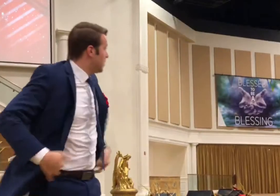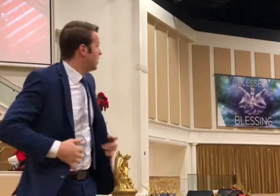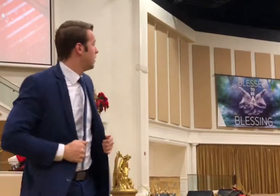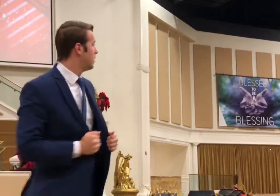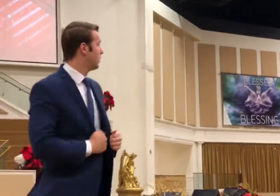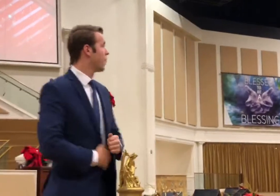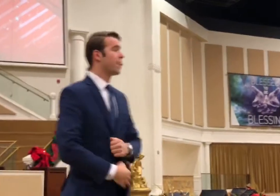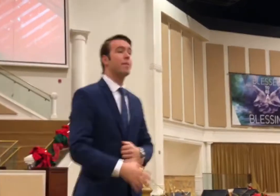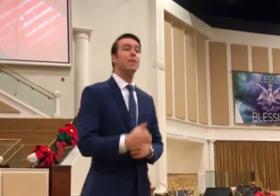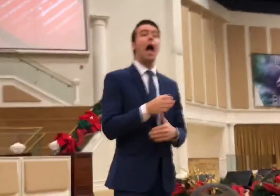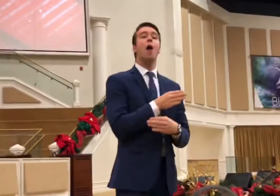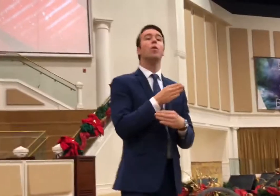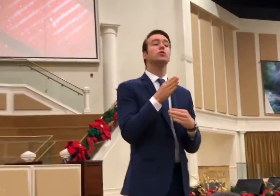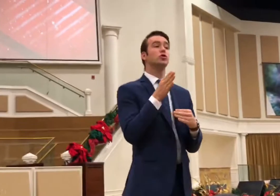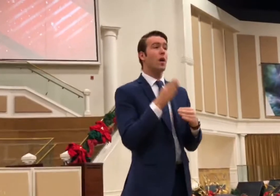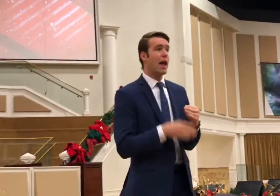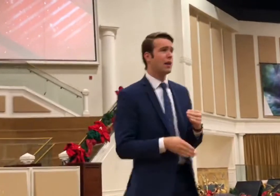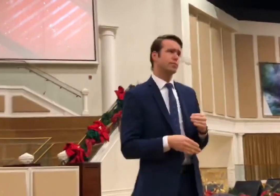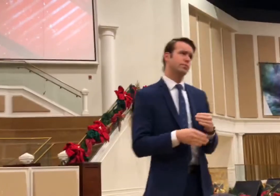I want us to end this way.